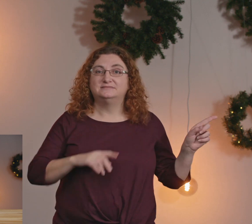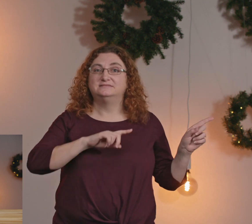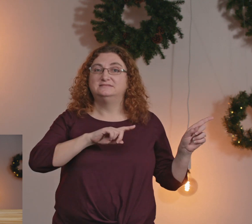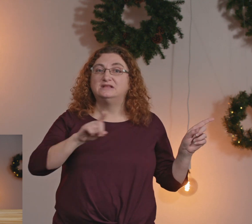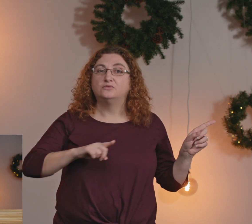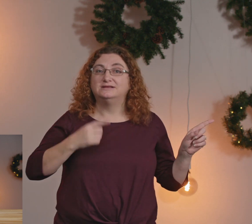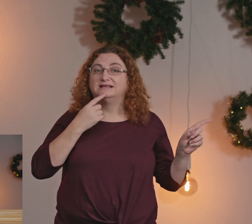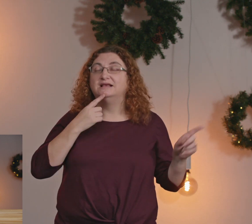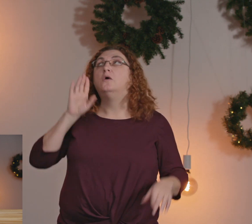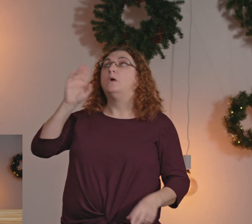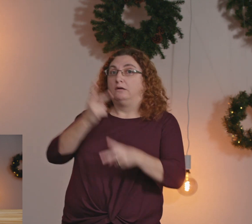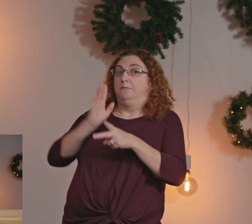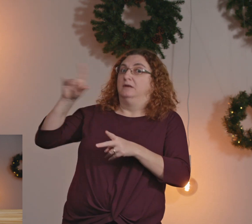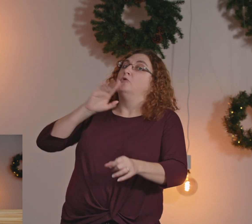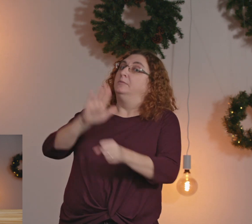keeps his promises.